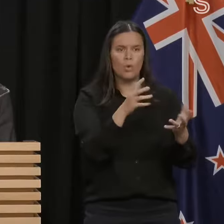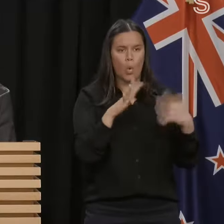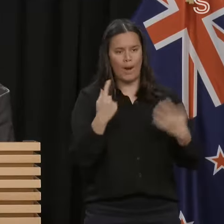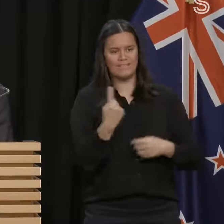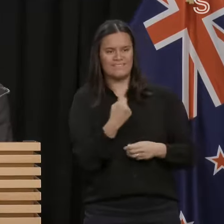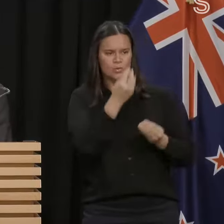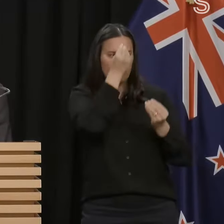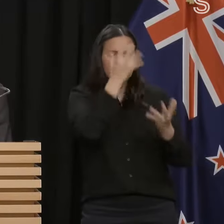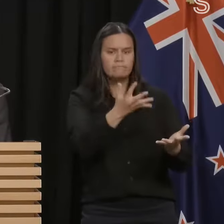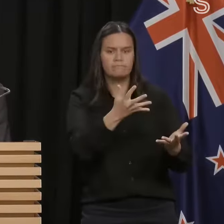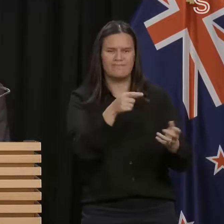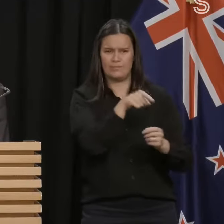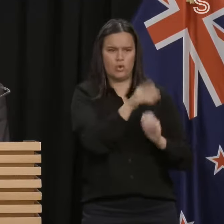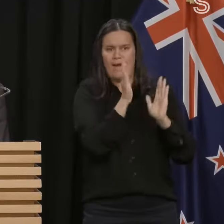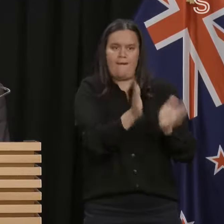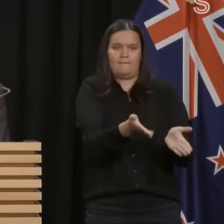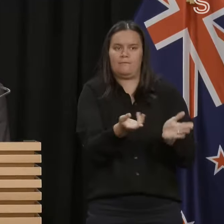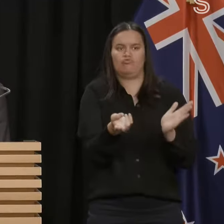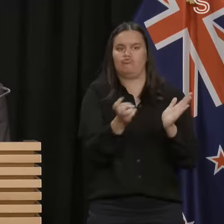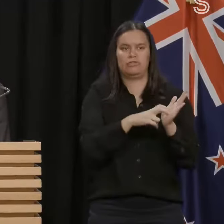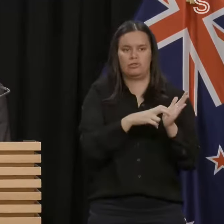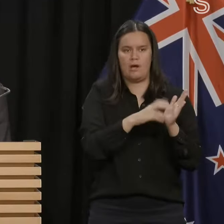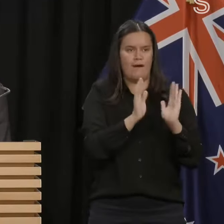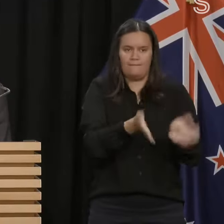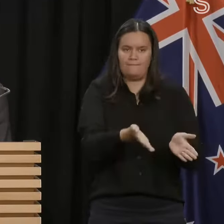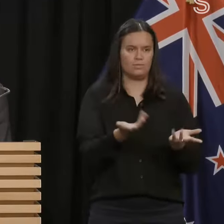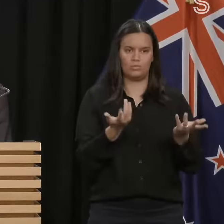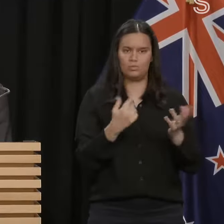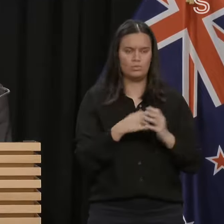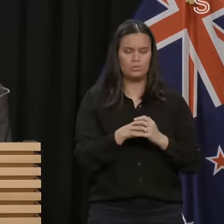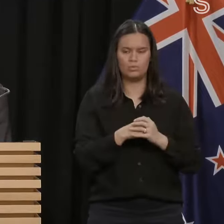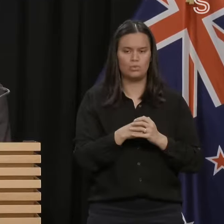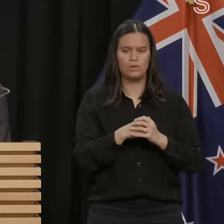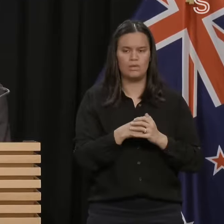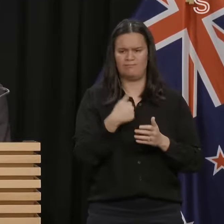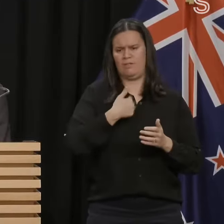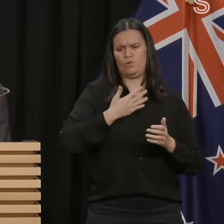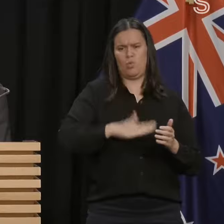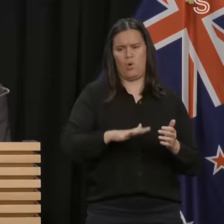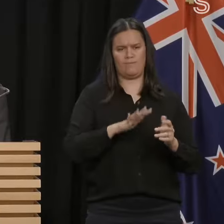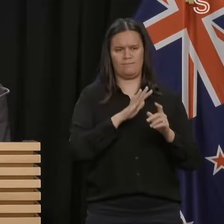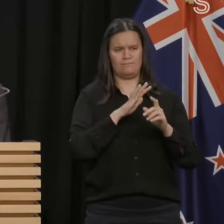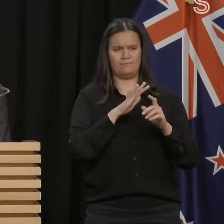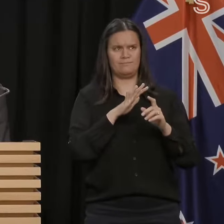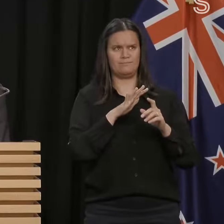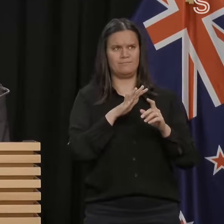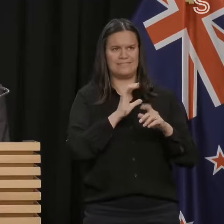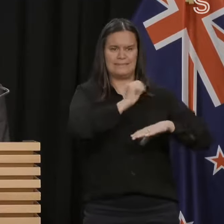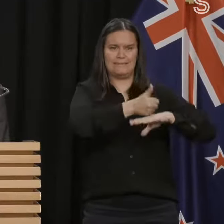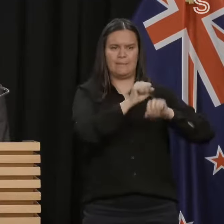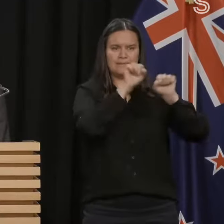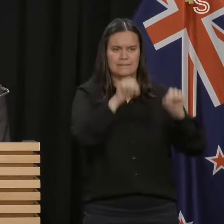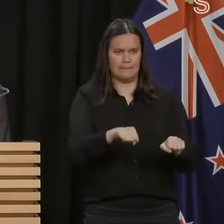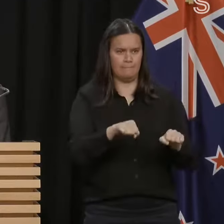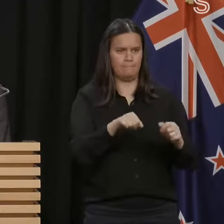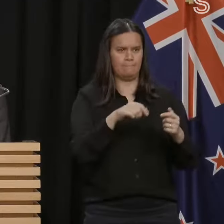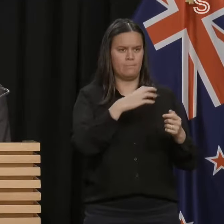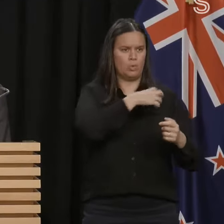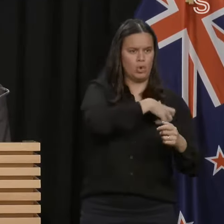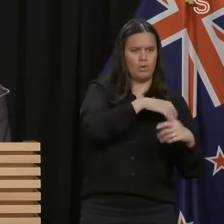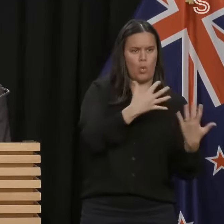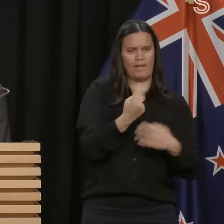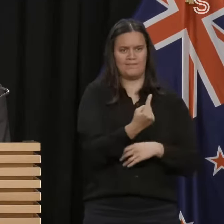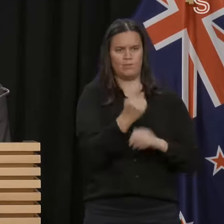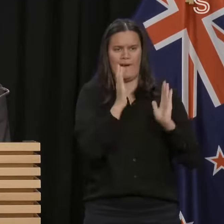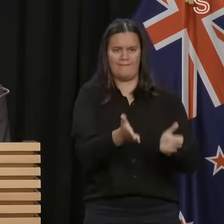not have to register to do that. And I wouldn't want to see a regime put in place which suggested that they should. I think